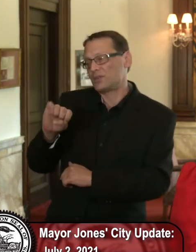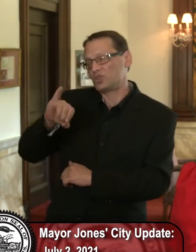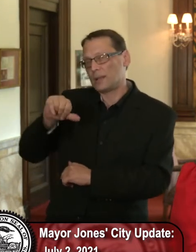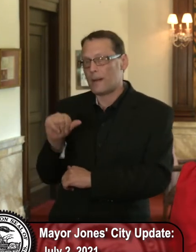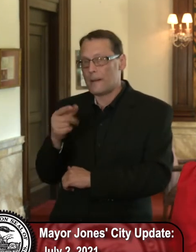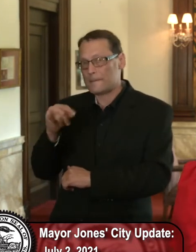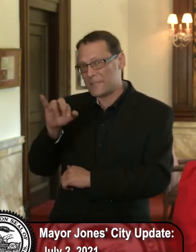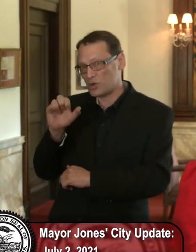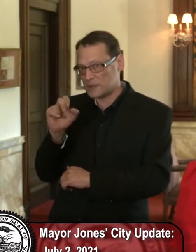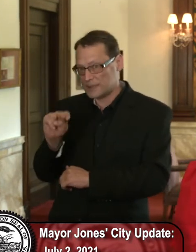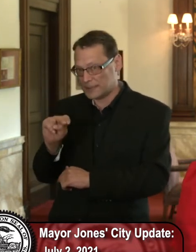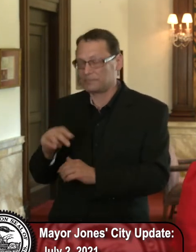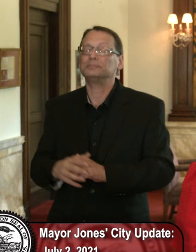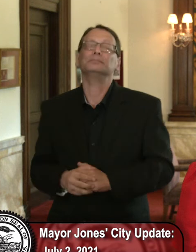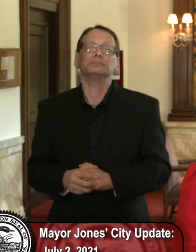Great.